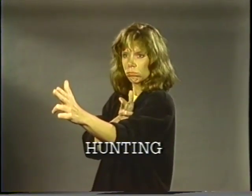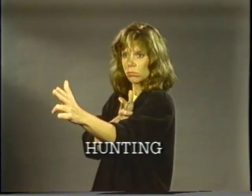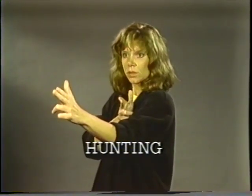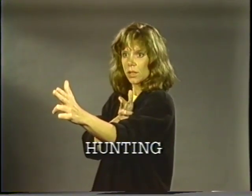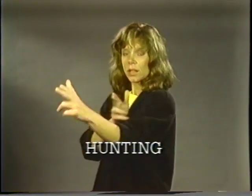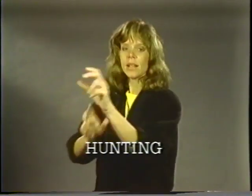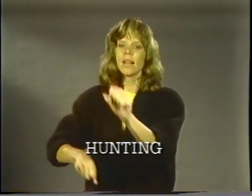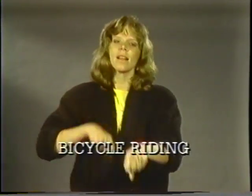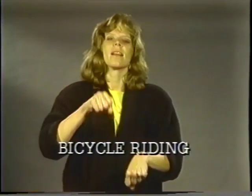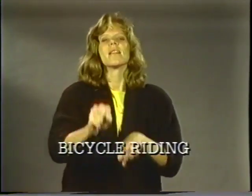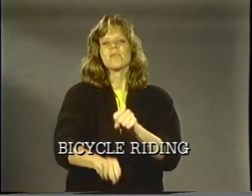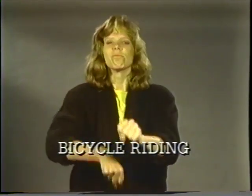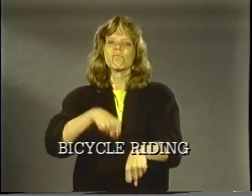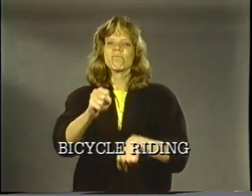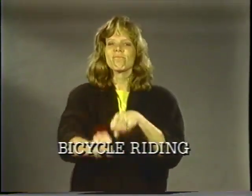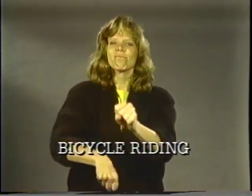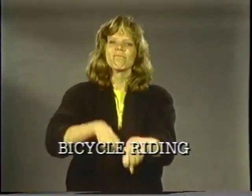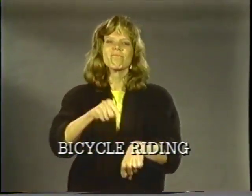bicycle riding.